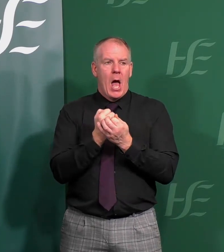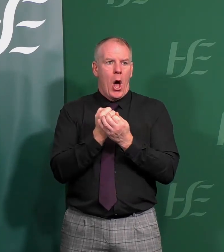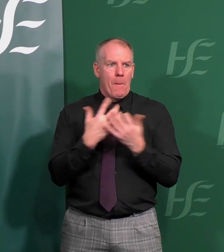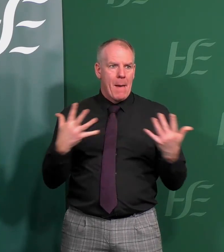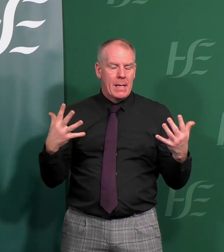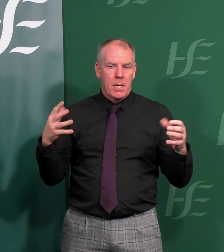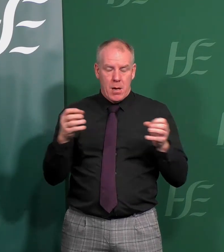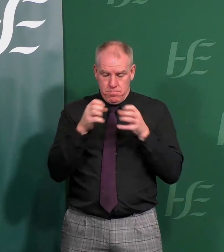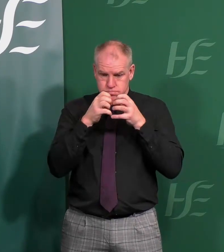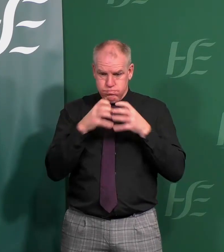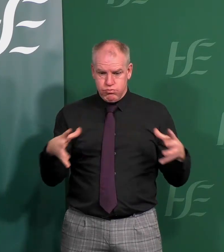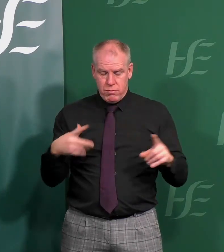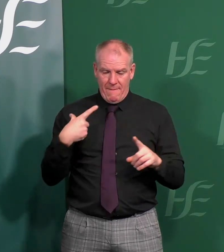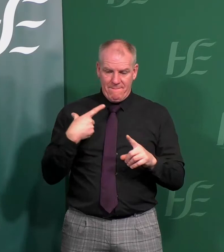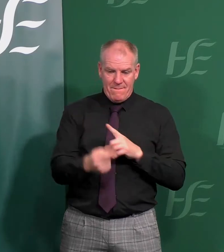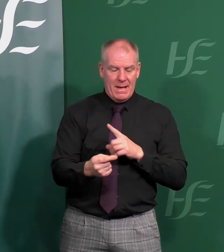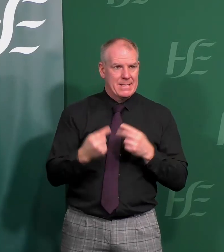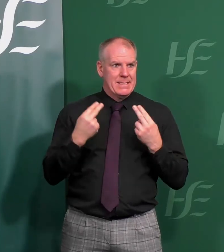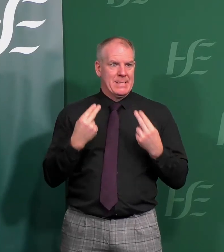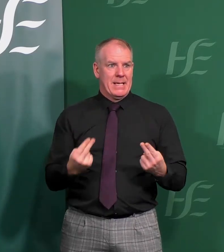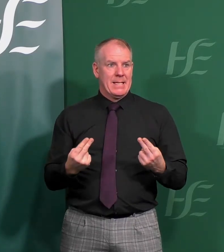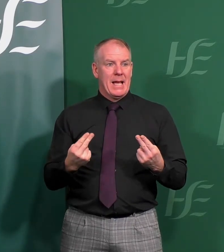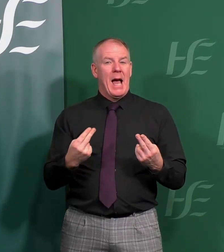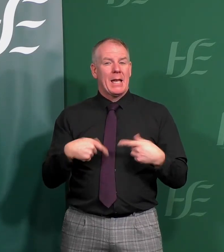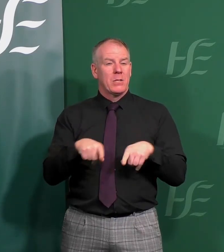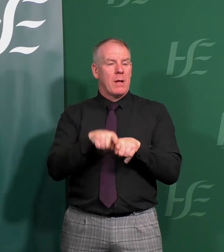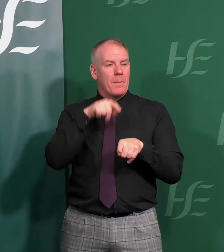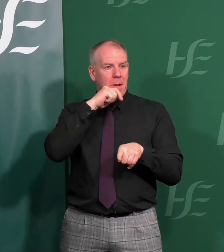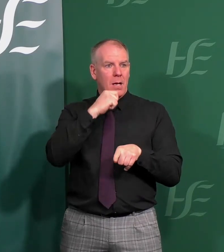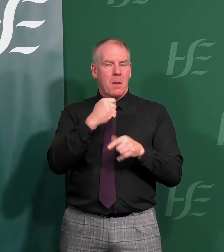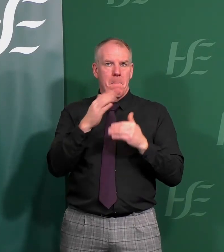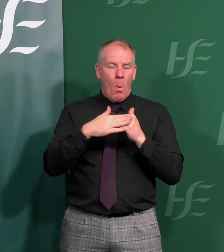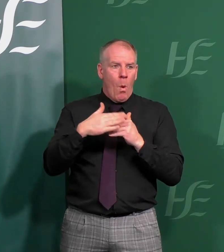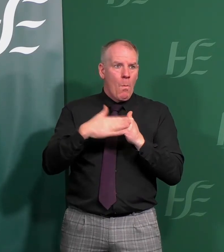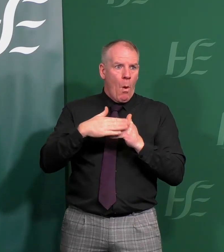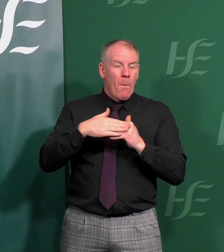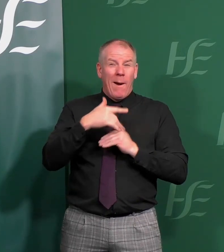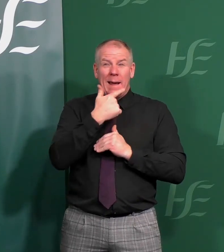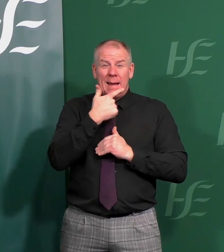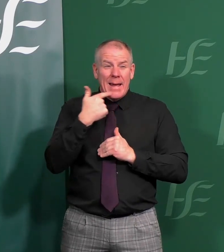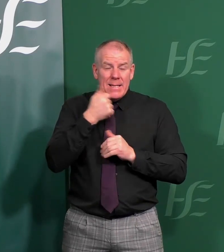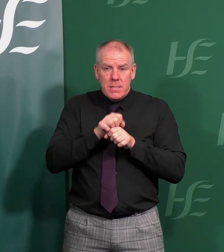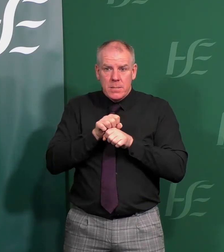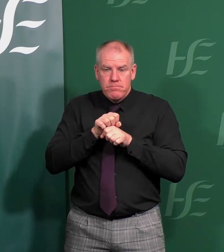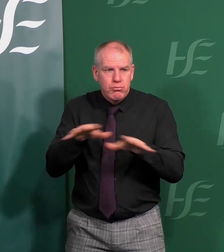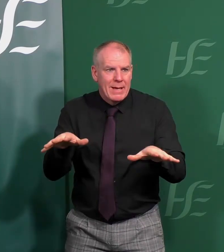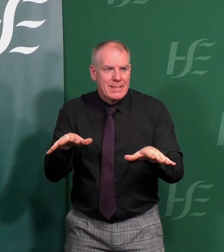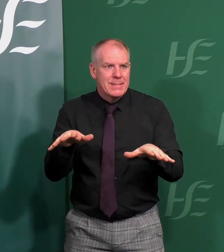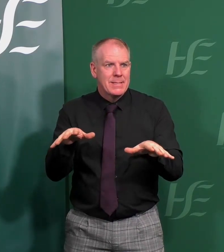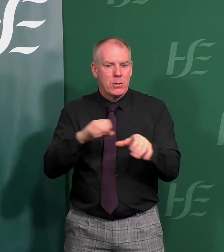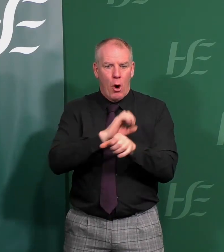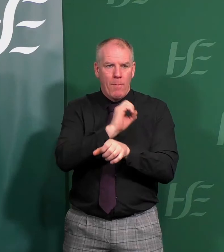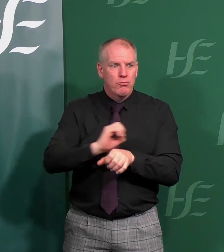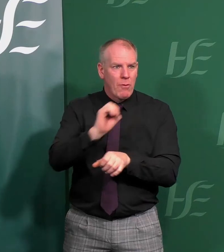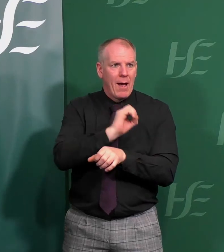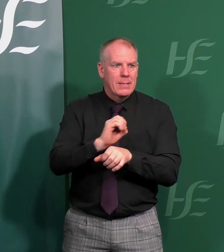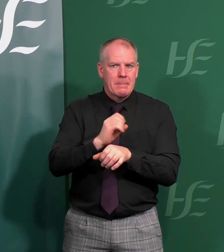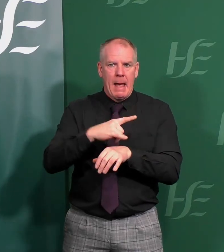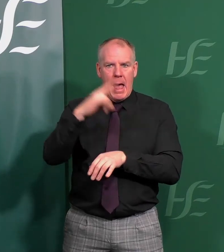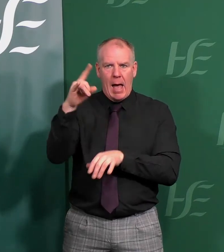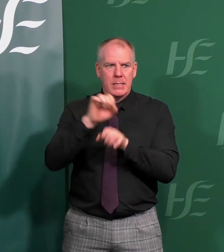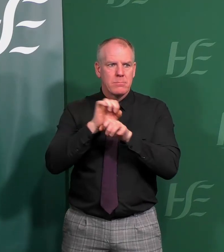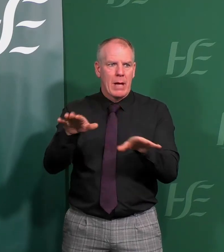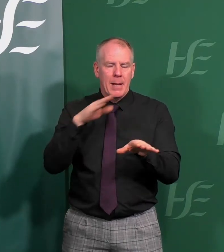quickly, and particularly the transmissibility of it, extremely hard to protect healthcare systems in such high transmission